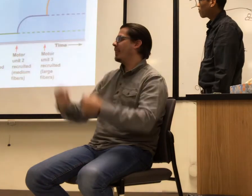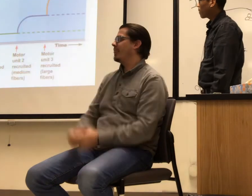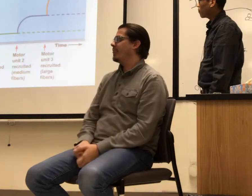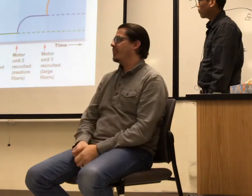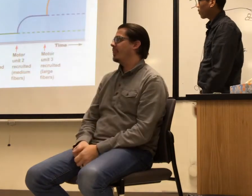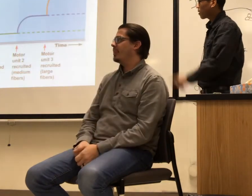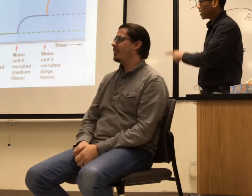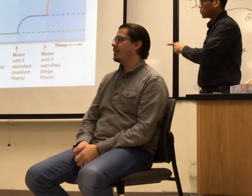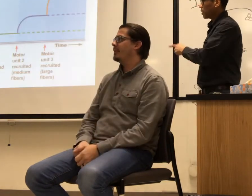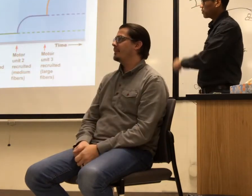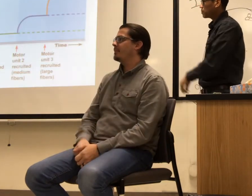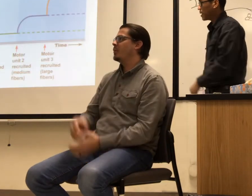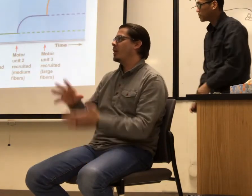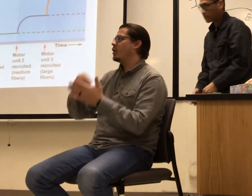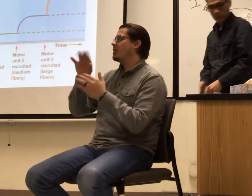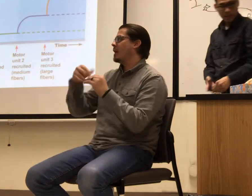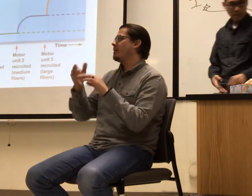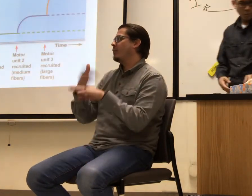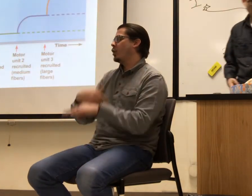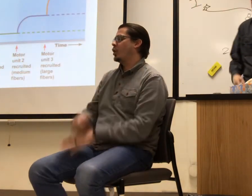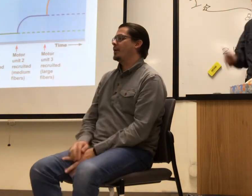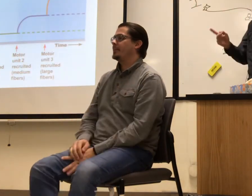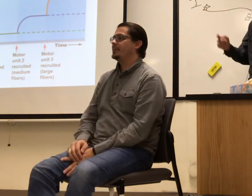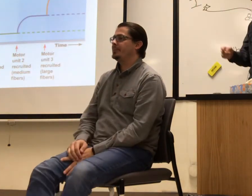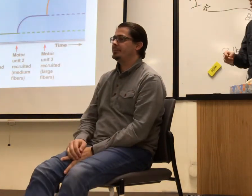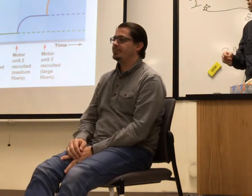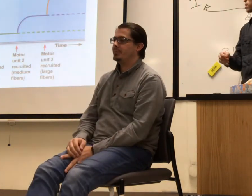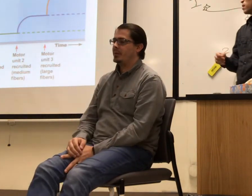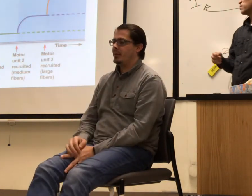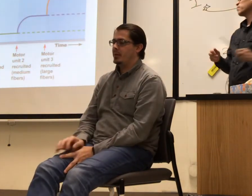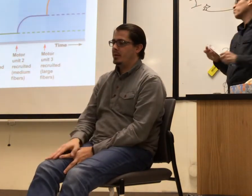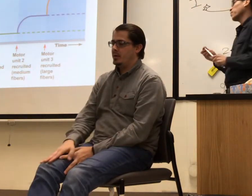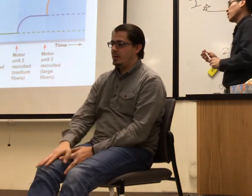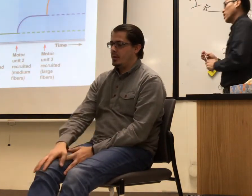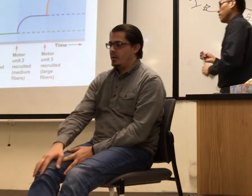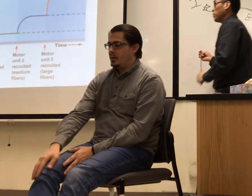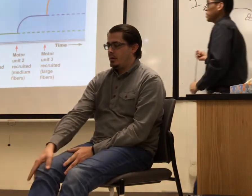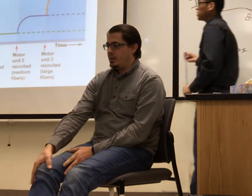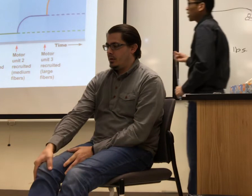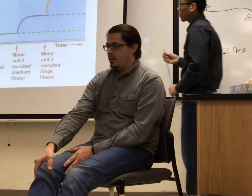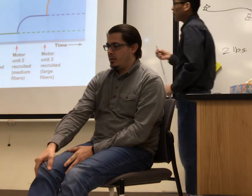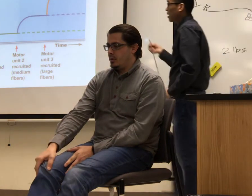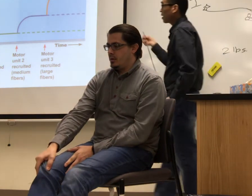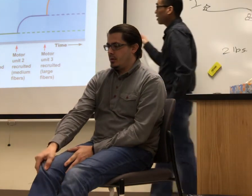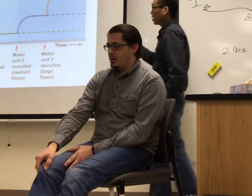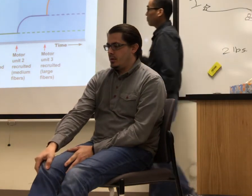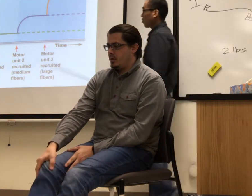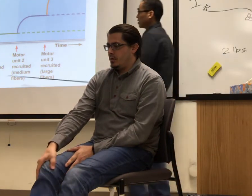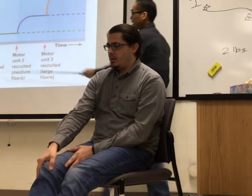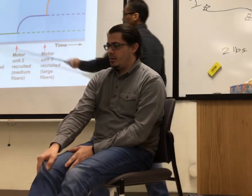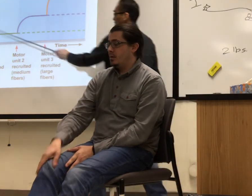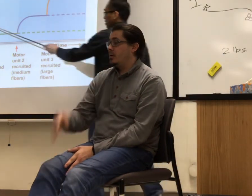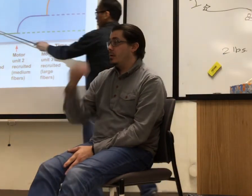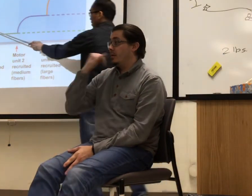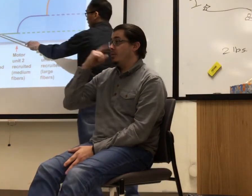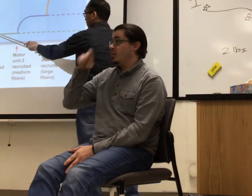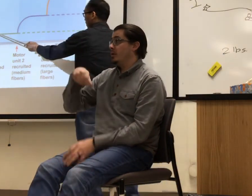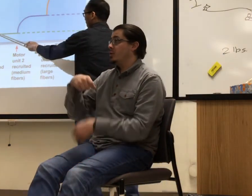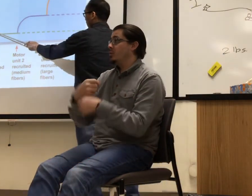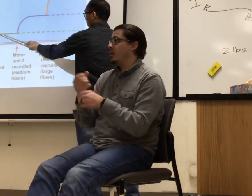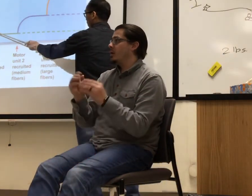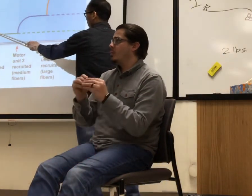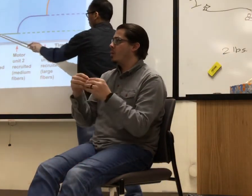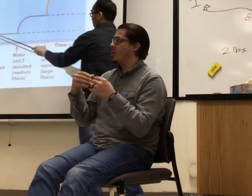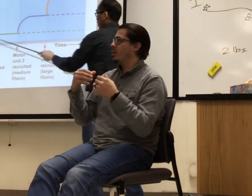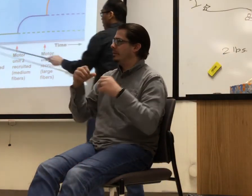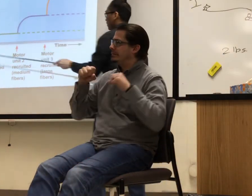Okay. I've done that before. Okay, so here's basically what we just did. So if you need to generate more tension, because you have to lift